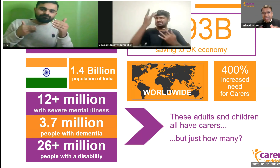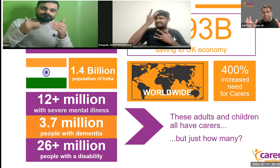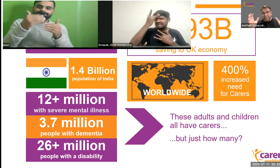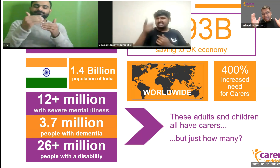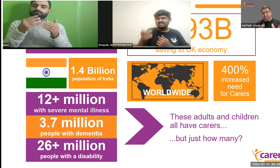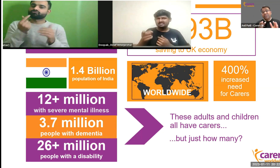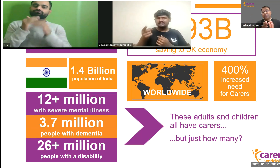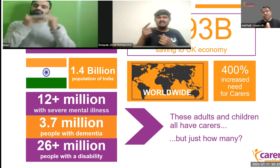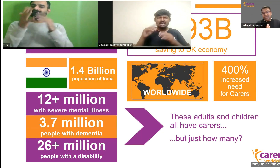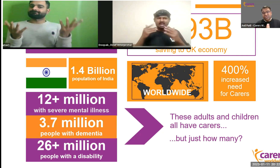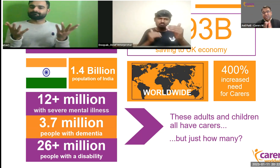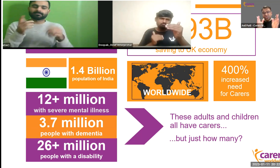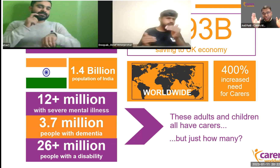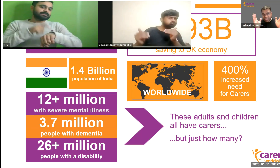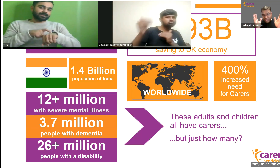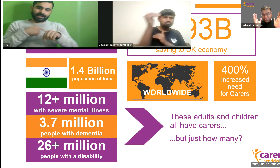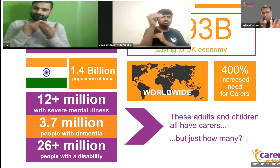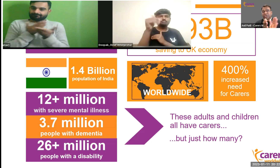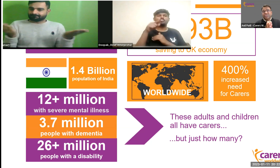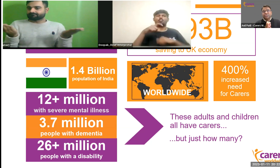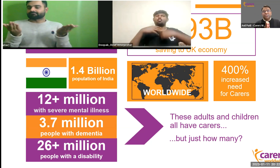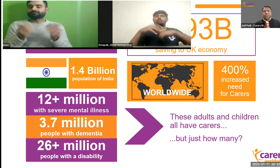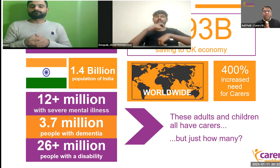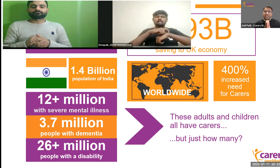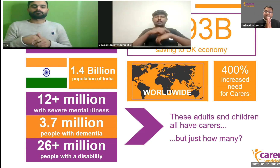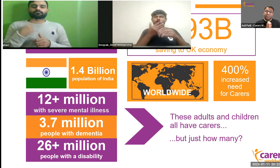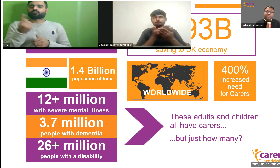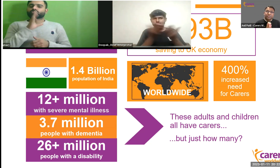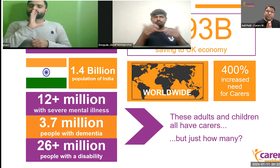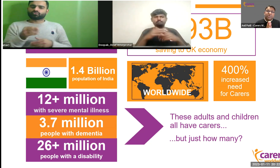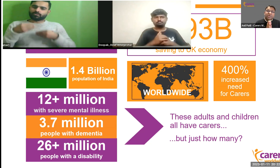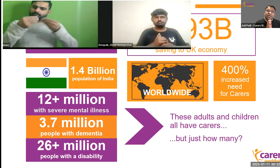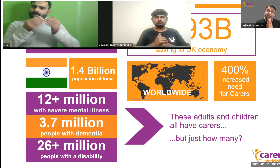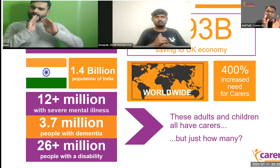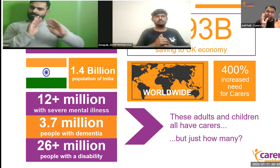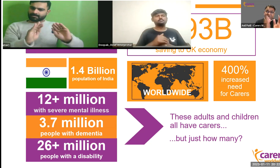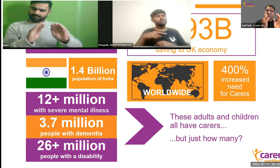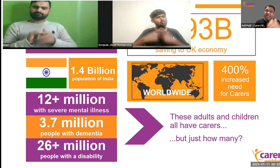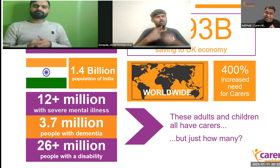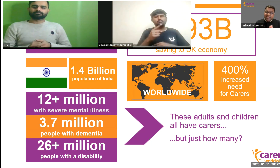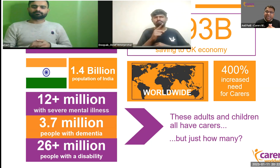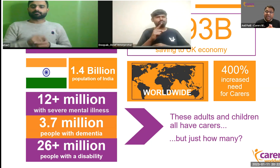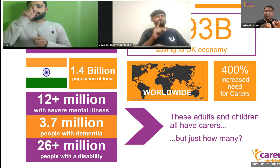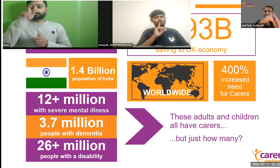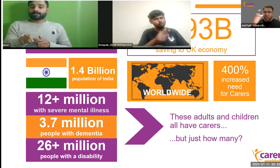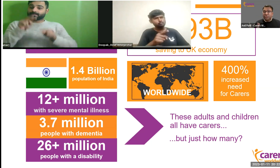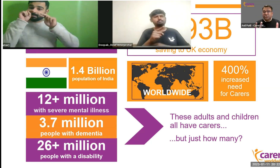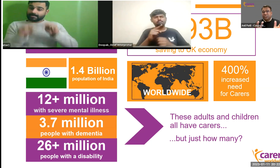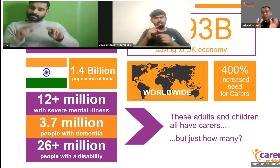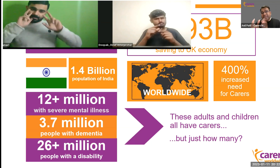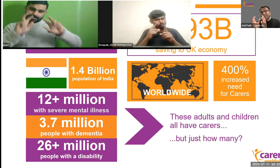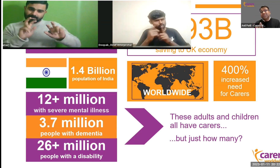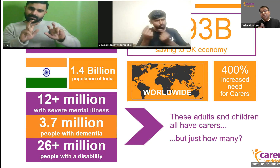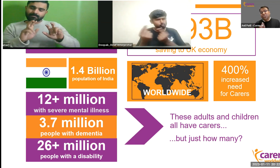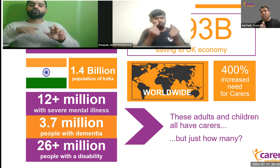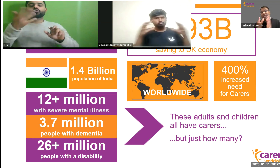burst. It is time for us not just to provide the support to a person needing the care, but